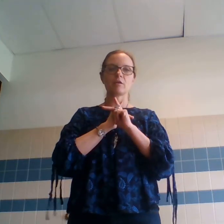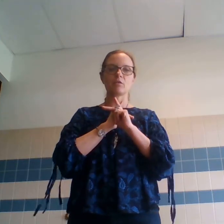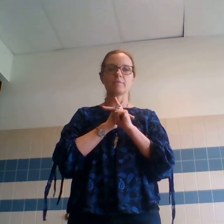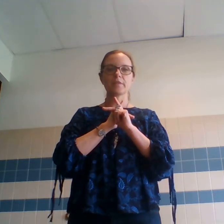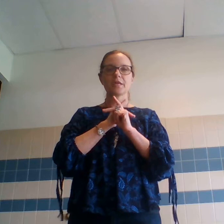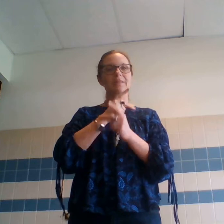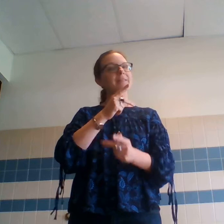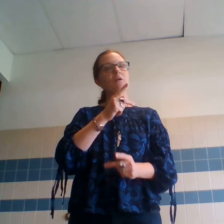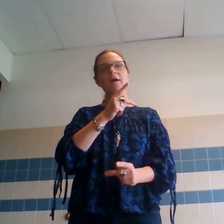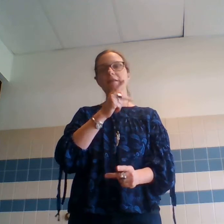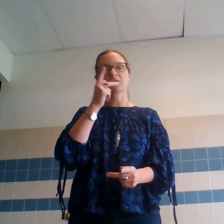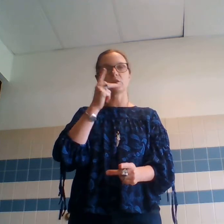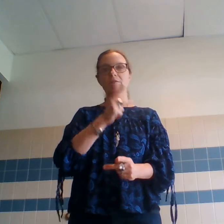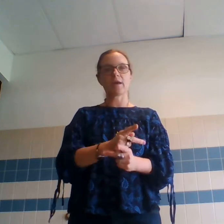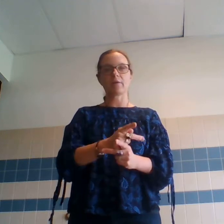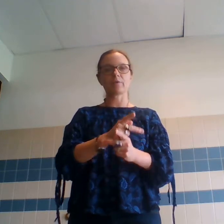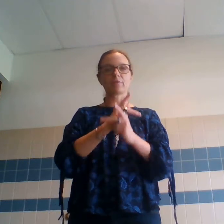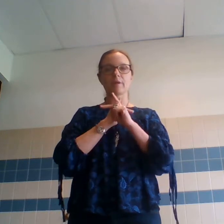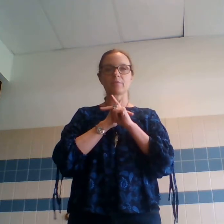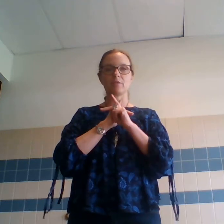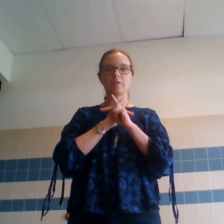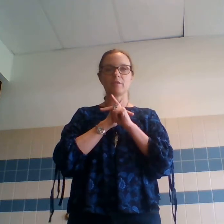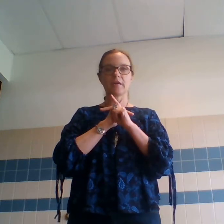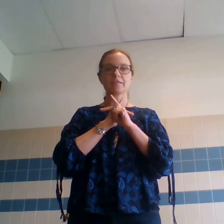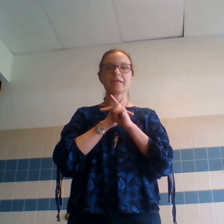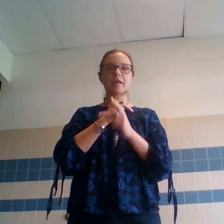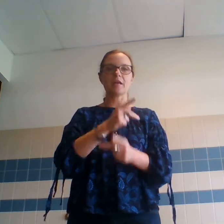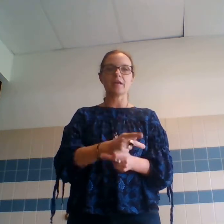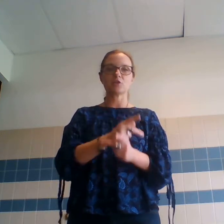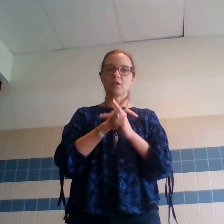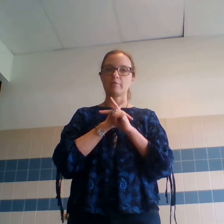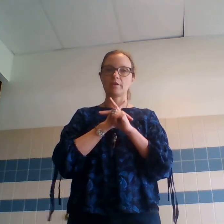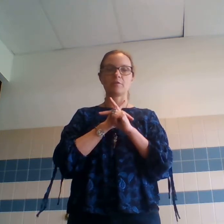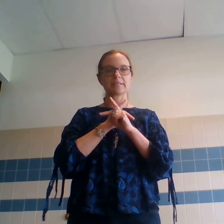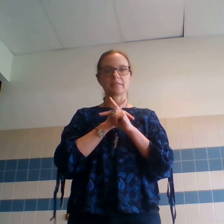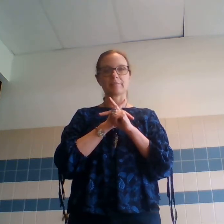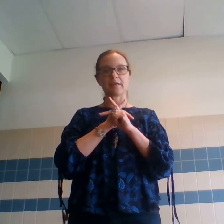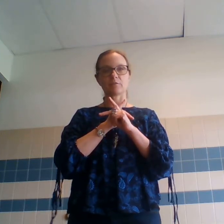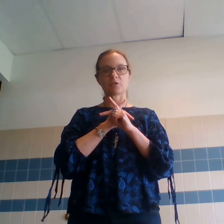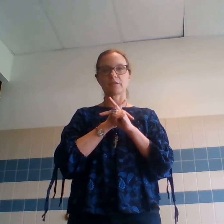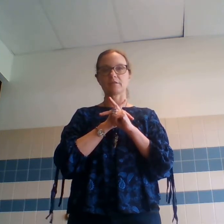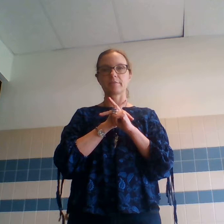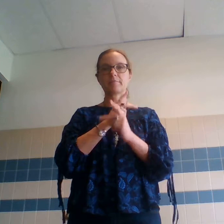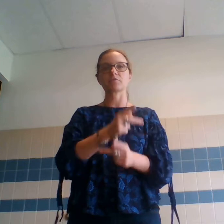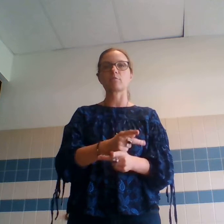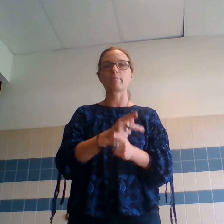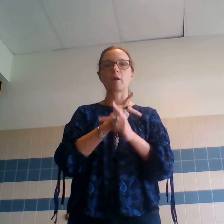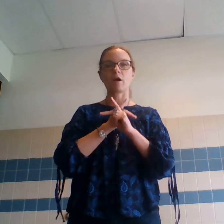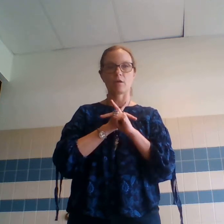Borrow. That's the only way I really remember that it's a K hand shape. Otherwise, it doesn't make so much sense to me. So